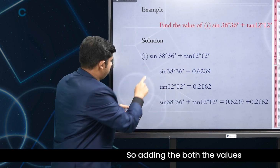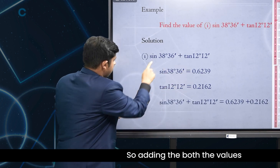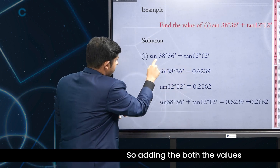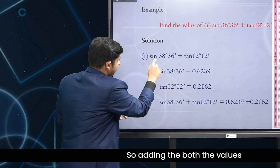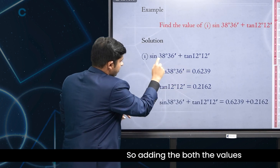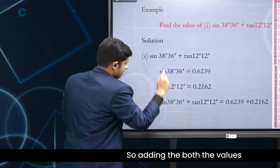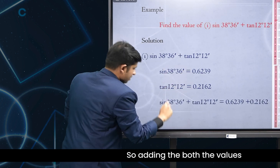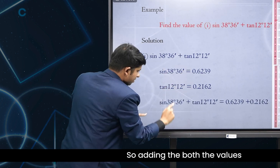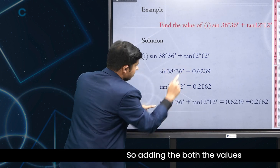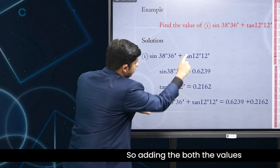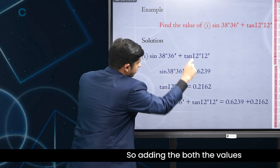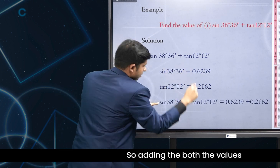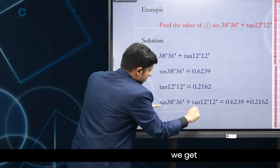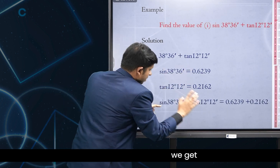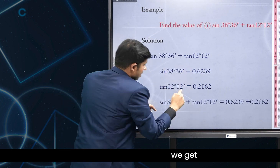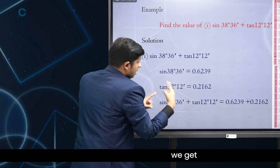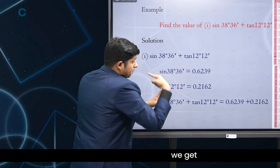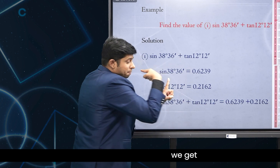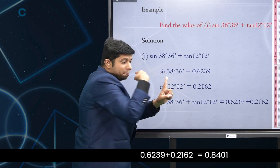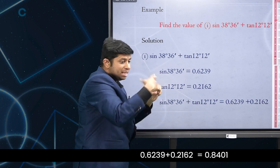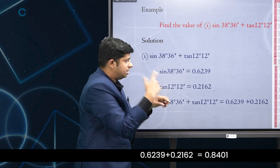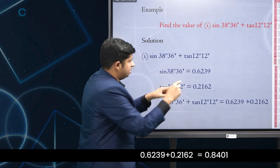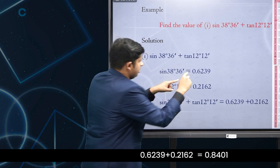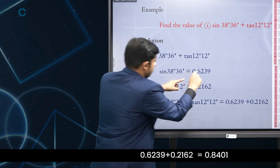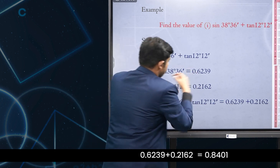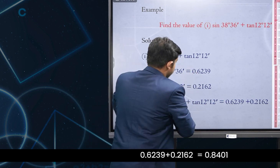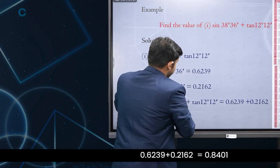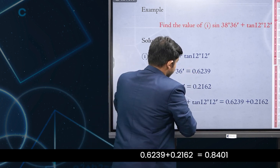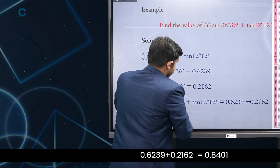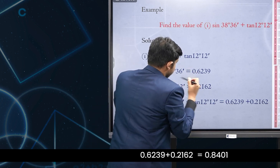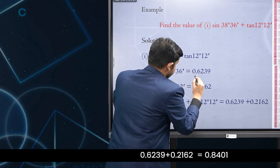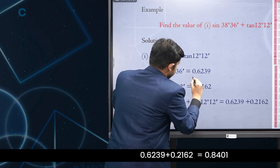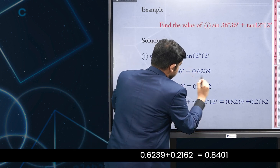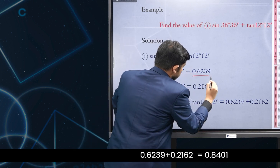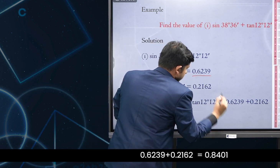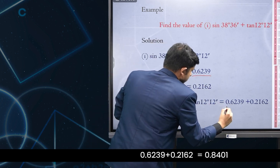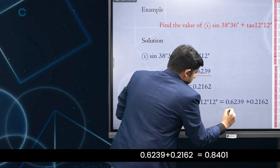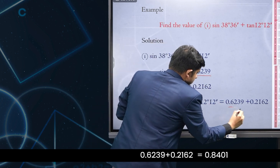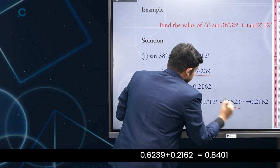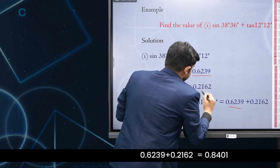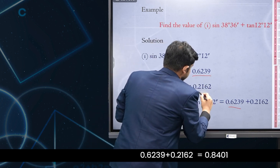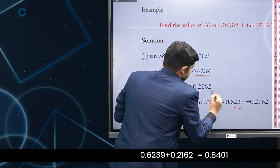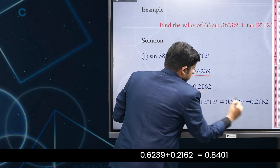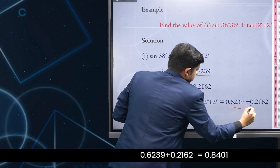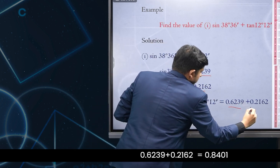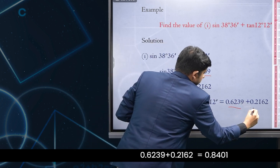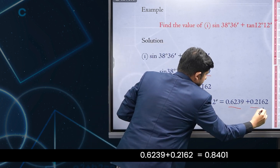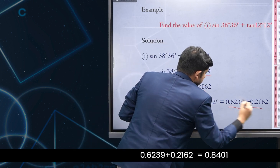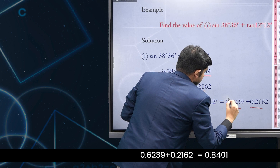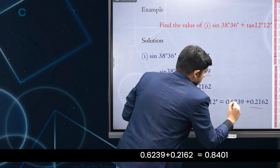So, adding both the values, we get 0.6239 plus 0.2162 is equal